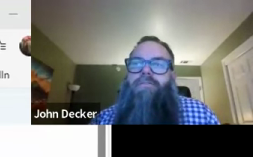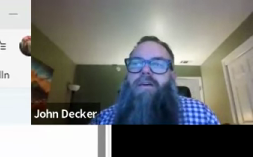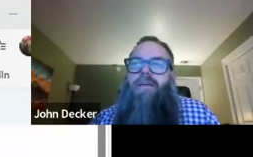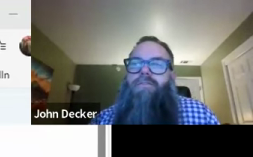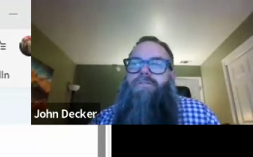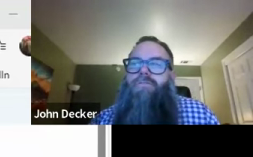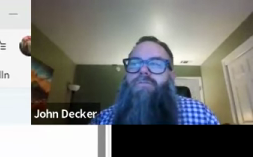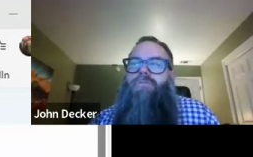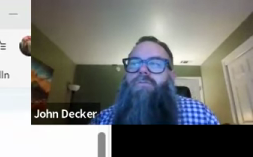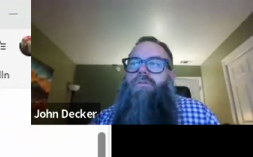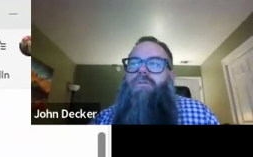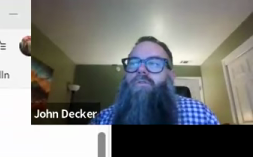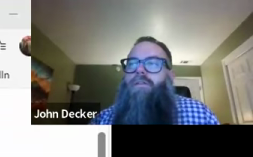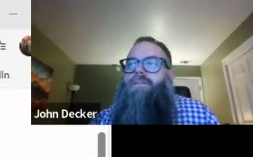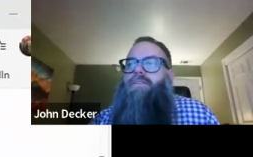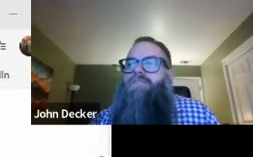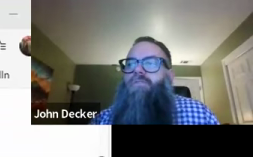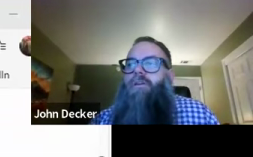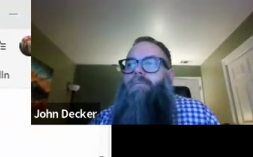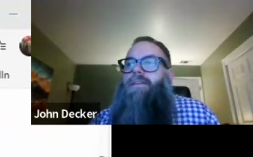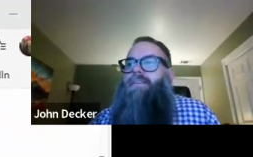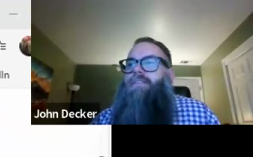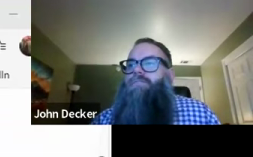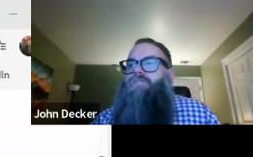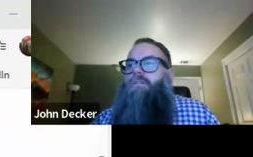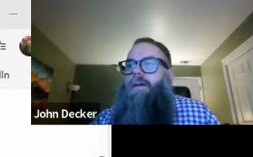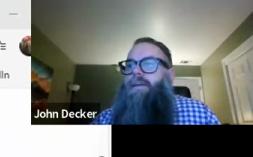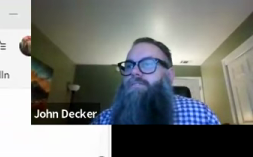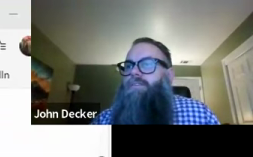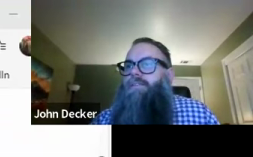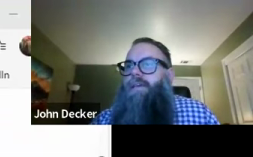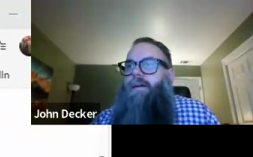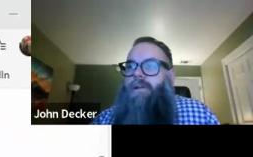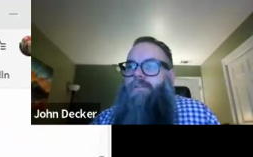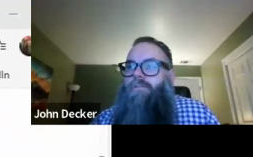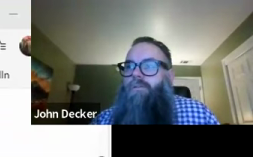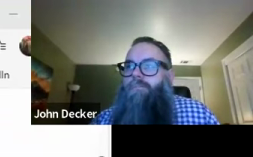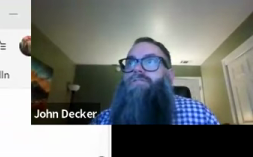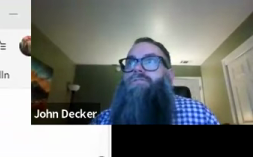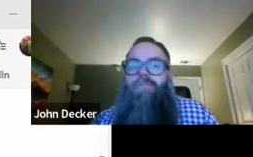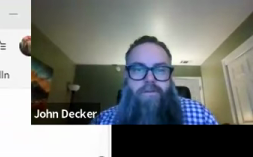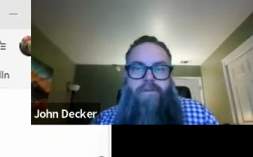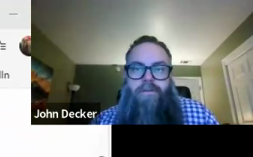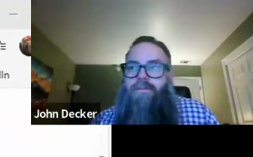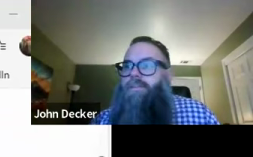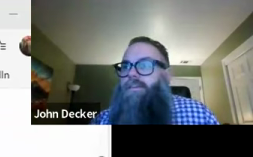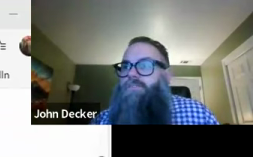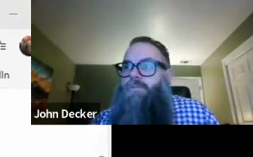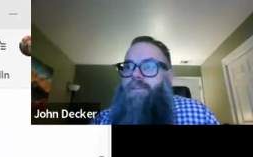the directives tied to the quality incentive program. And I say this, Michelle, I now see that they have right here on the front page